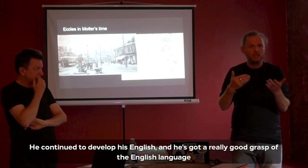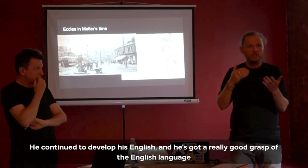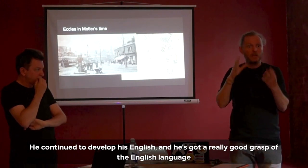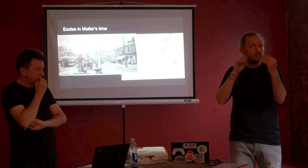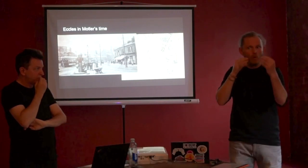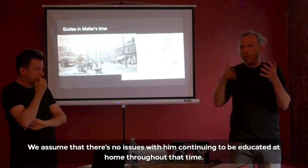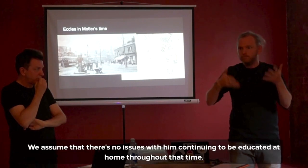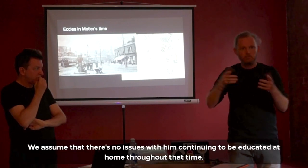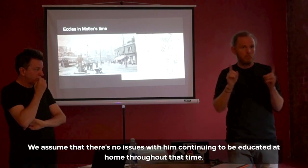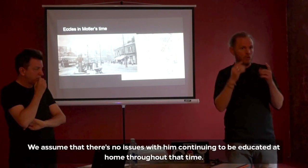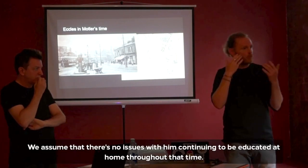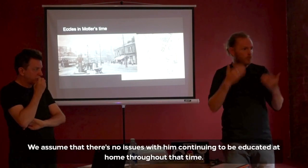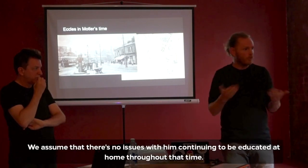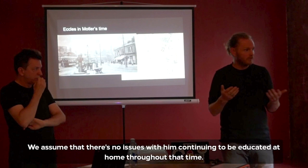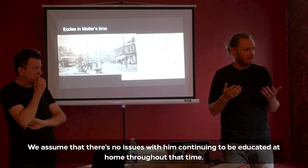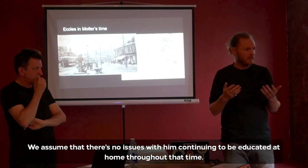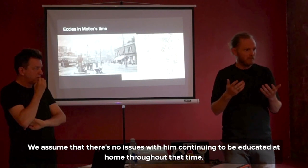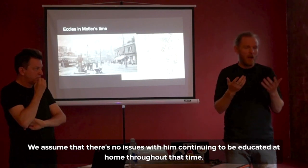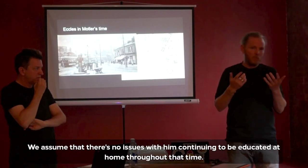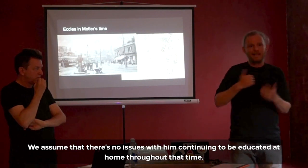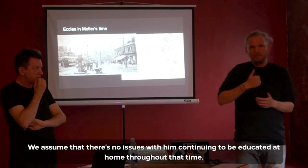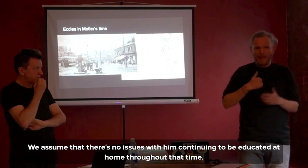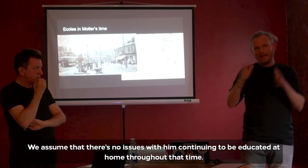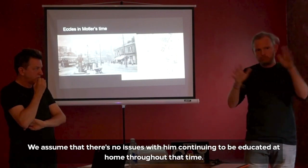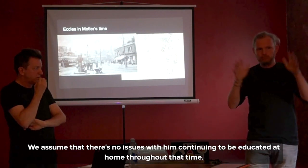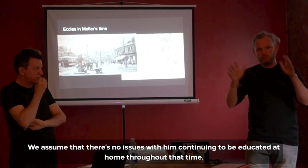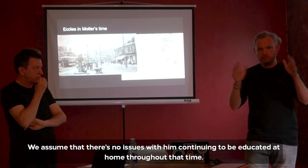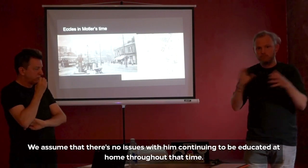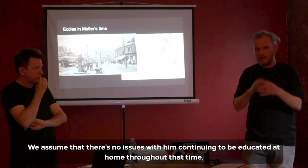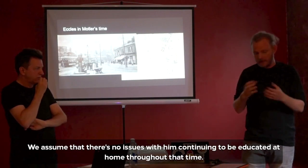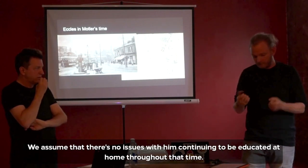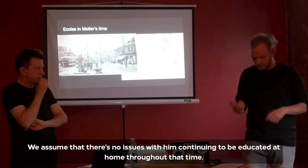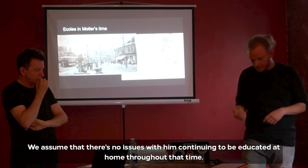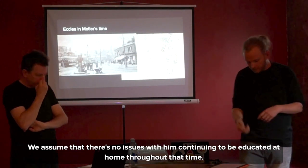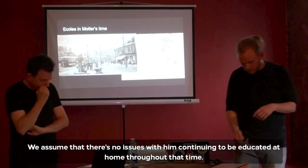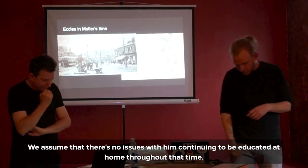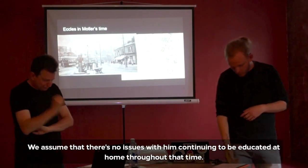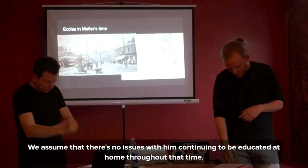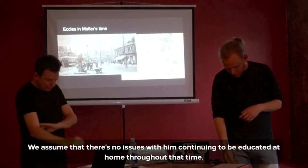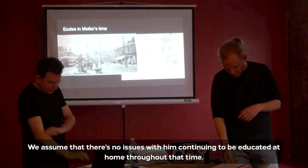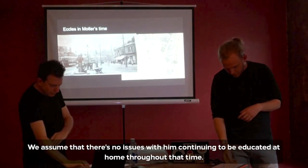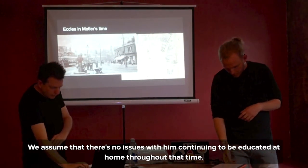English. So we assume that there's no issues with him continuing to be educated at home throughout that time.